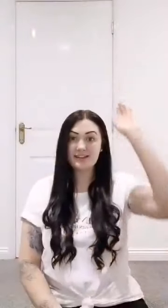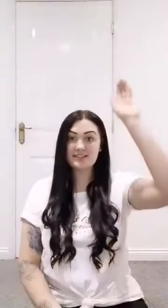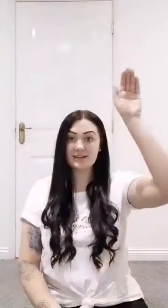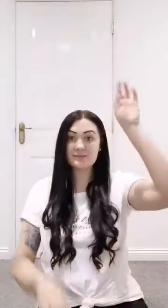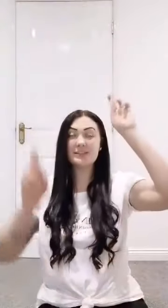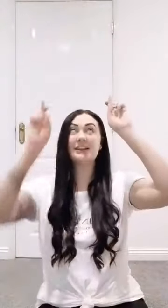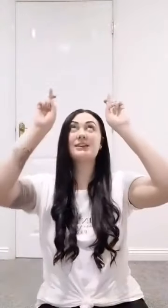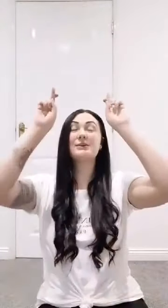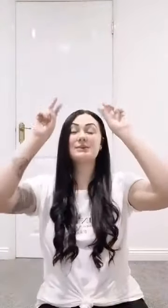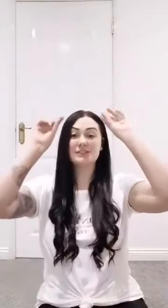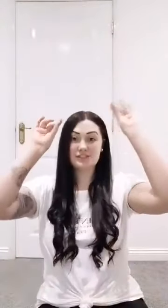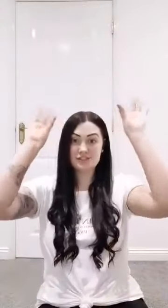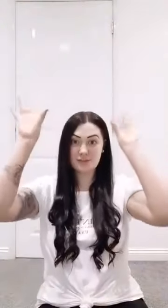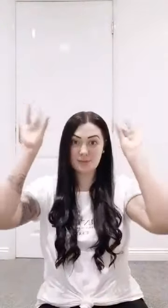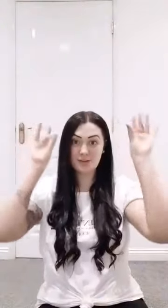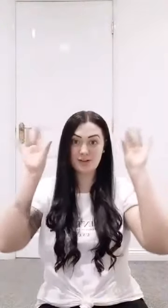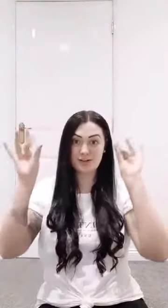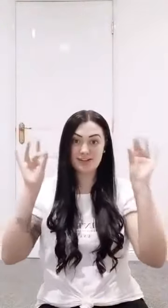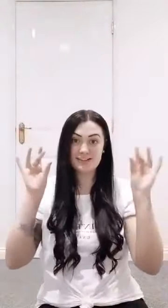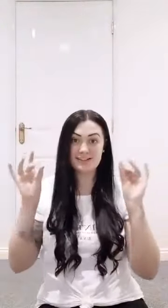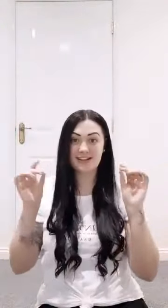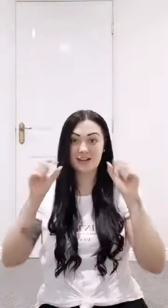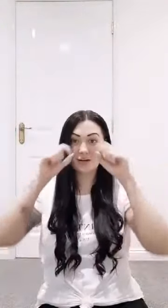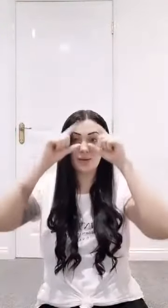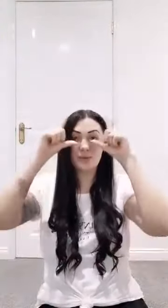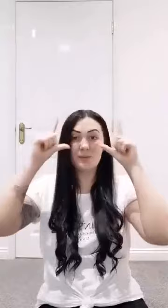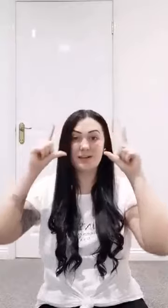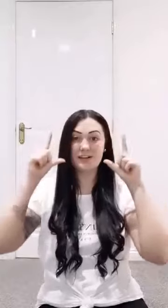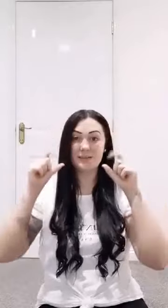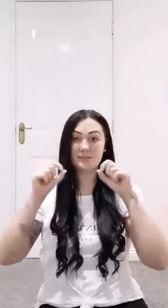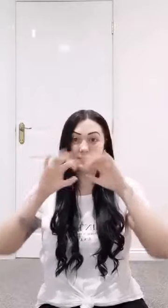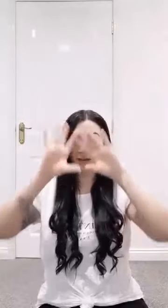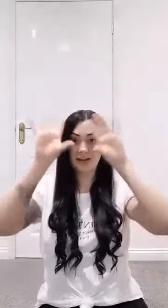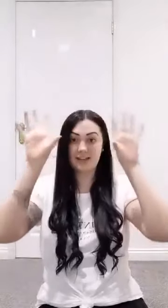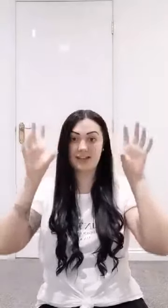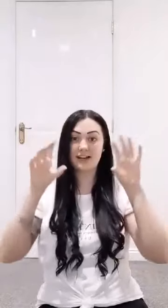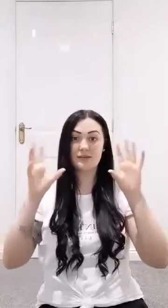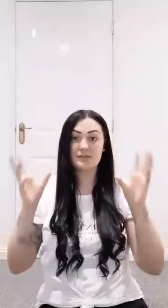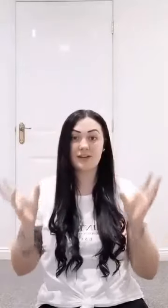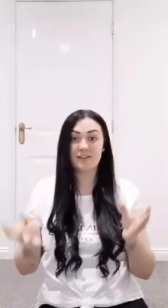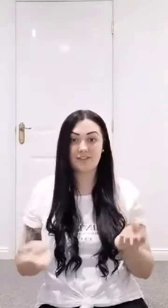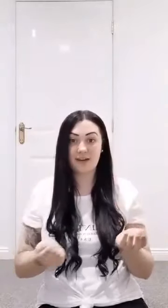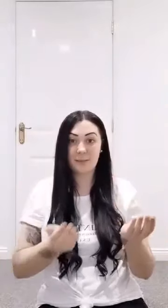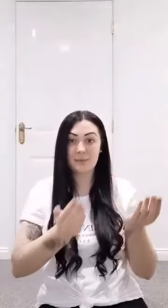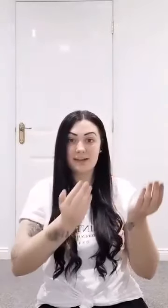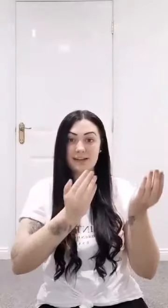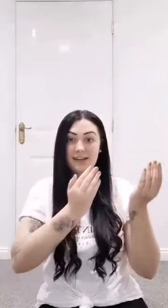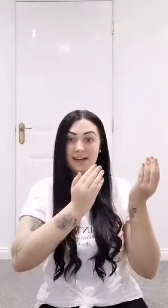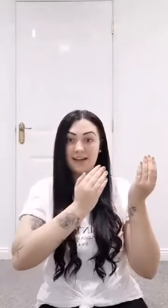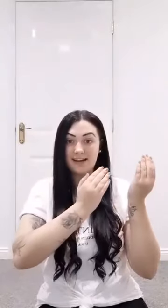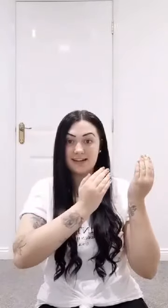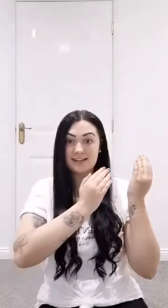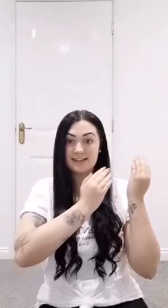Someday you wish upon a star Wake up where the clouds are far behind